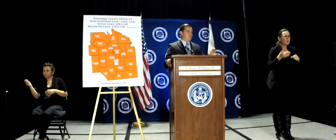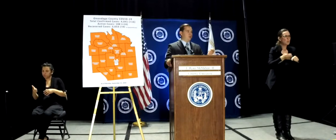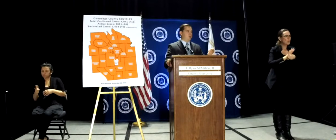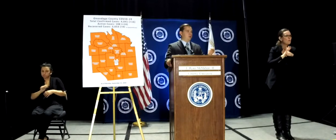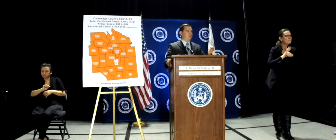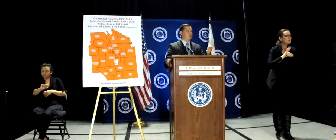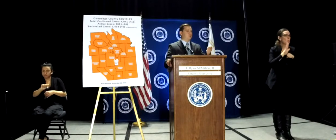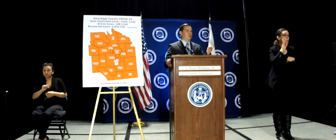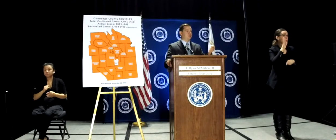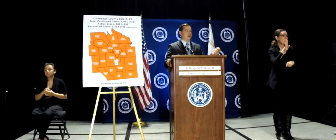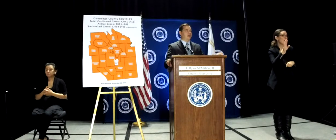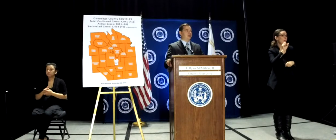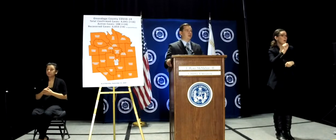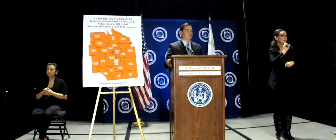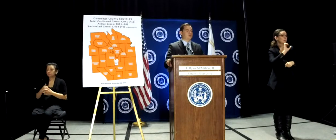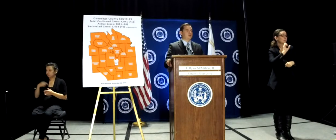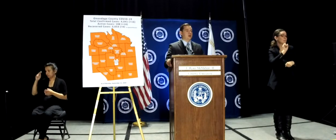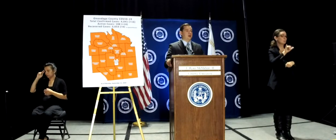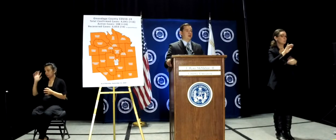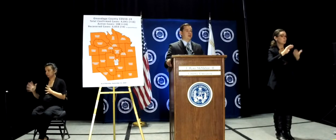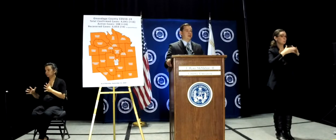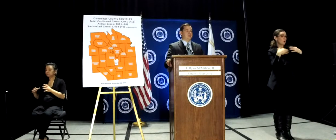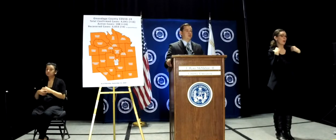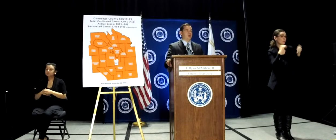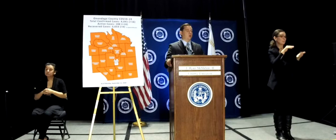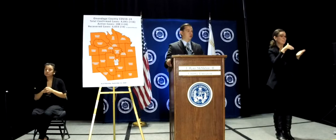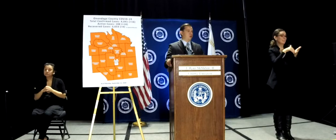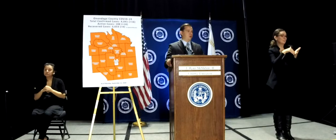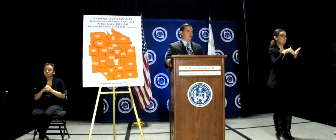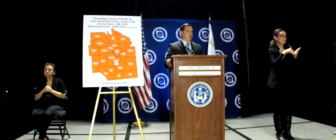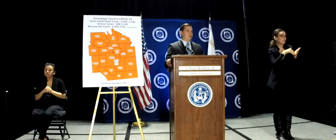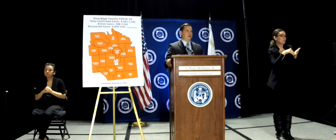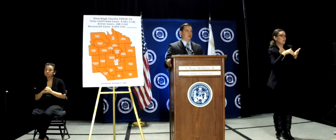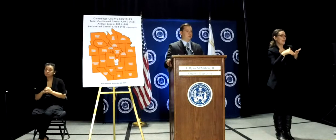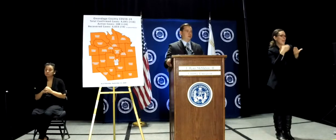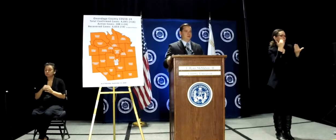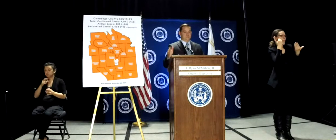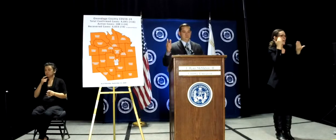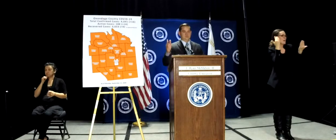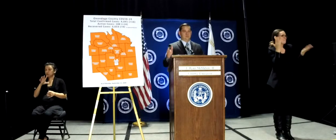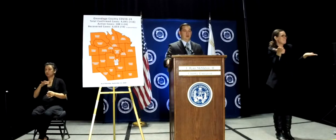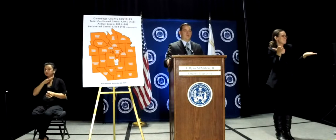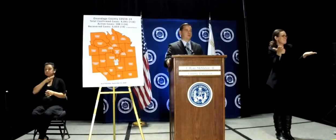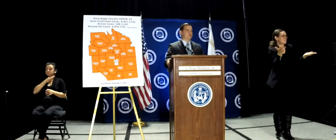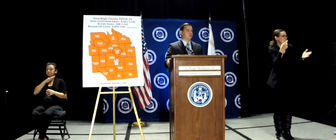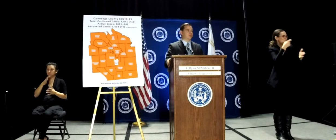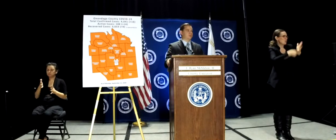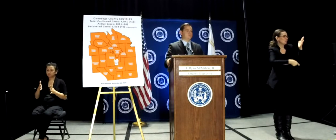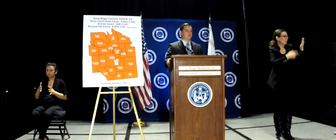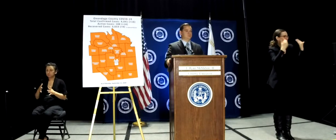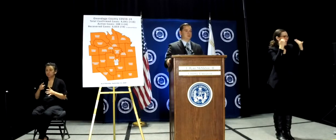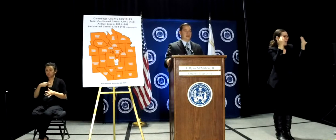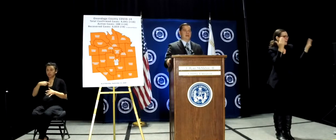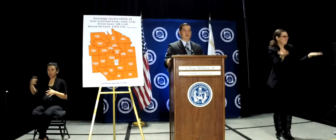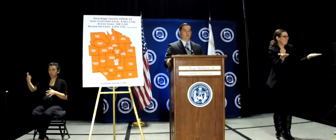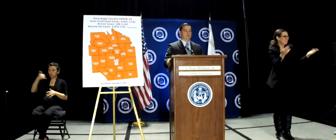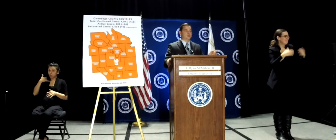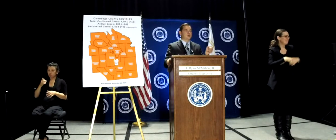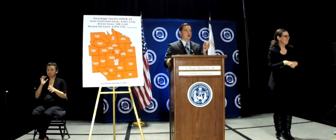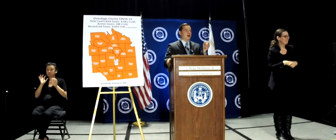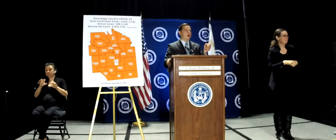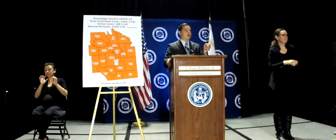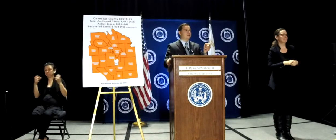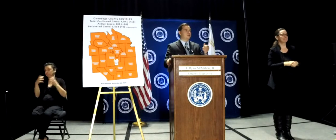you'll get a bill in 60 days or 90 days. So I don't want you calling me up and yelling at me at my office the way it has